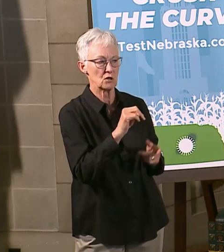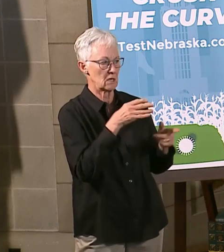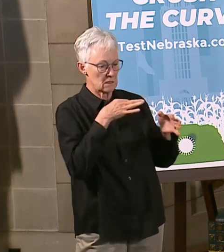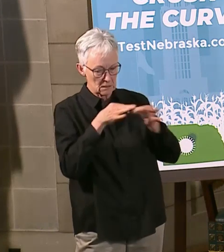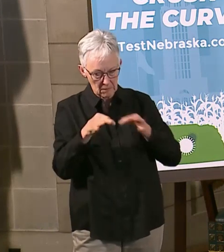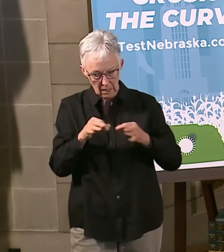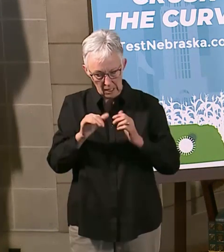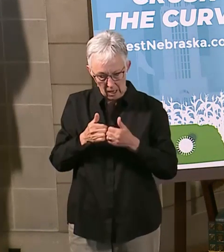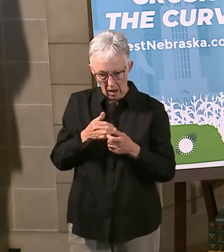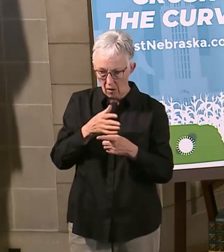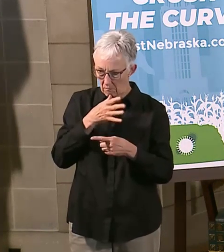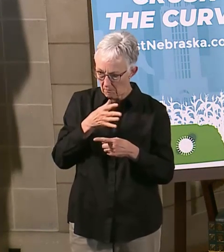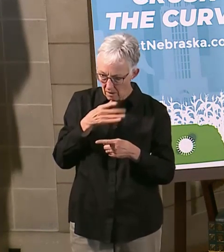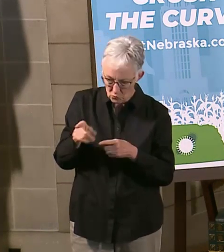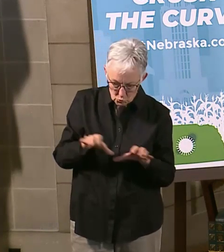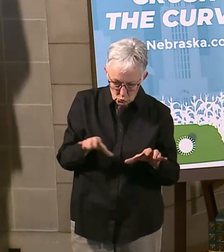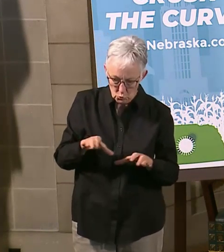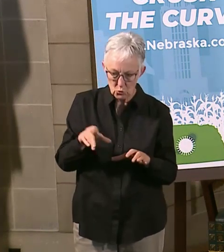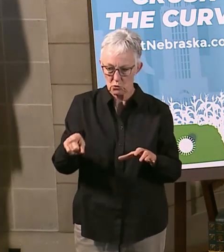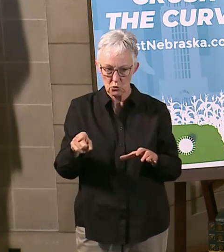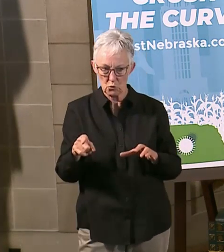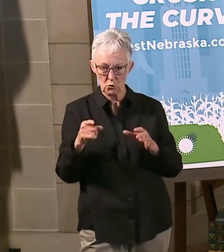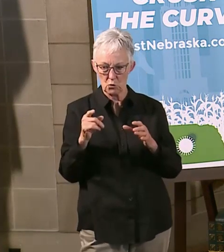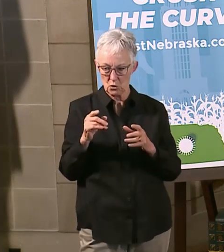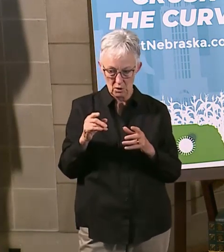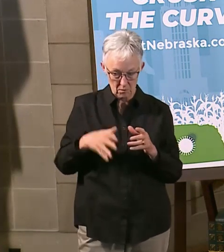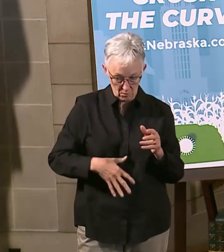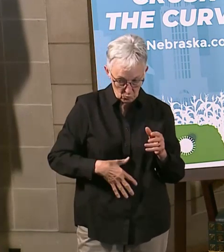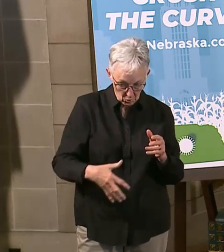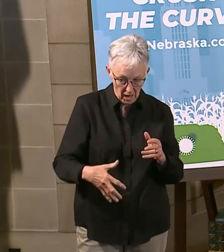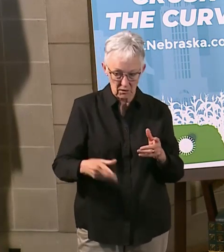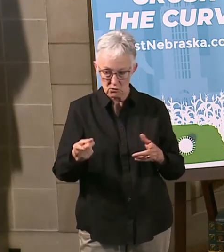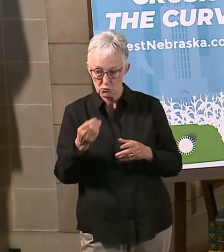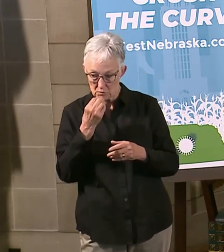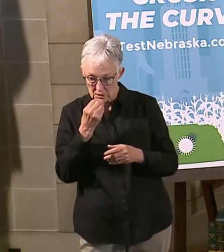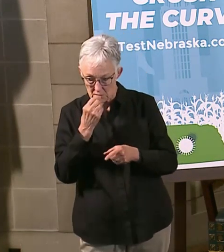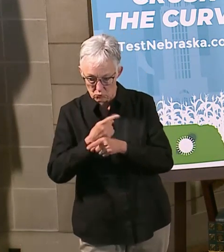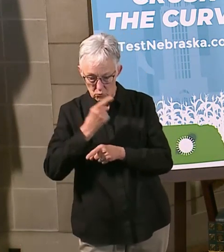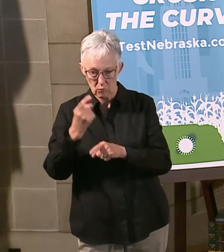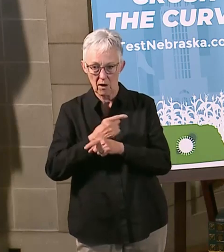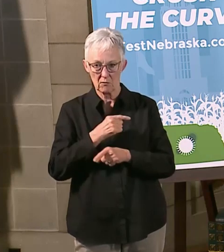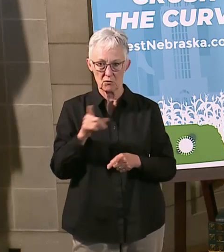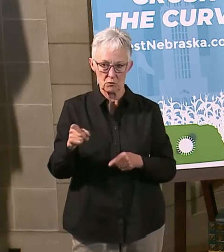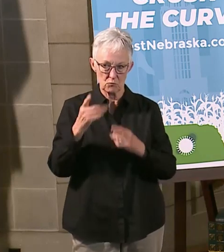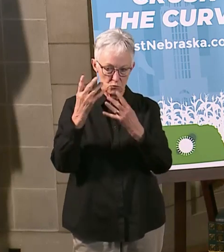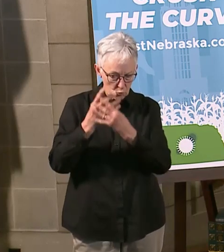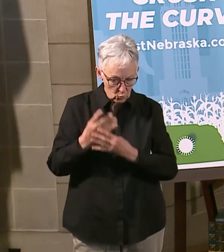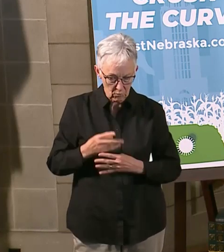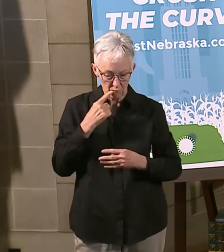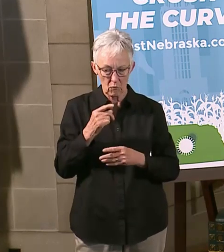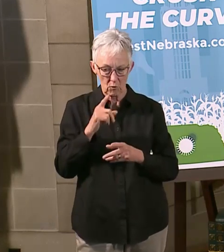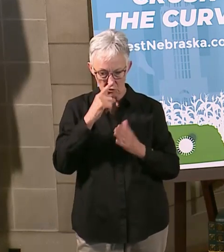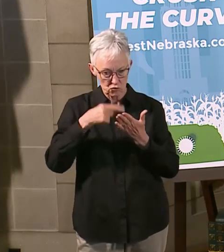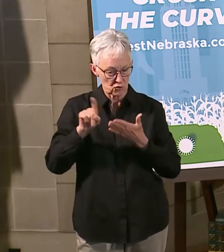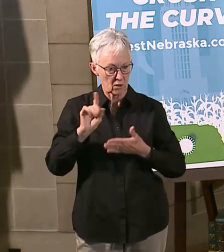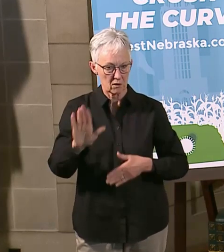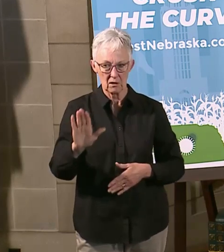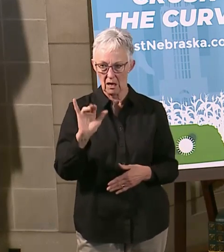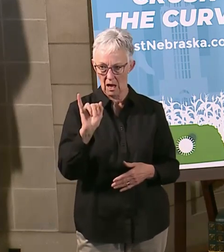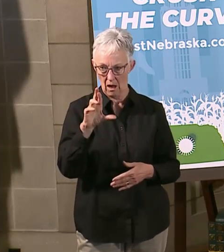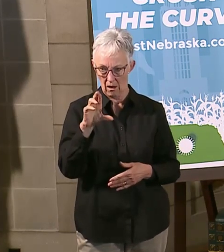gaining weight during pregnancy, and to screen for their iron level. But with new recommendations for social distancing, the USDA has temporarily